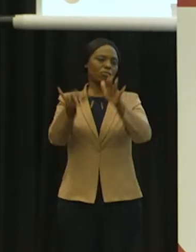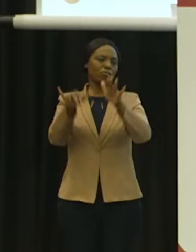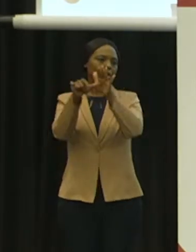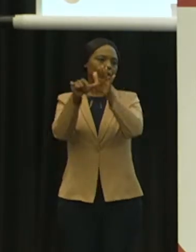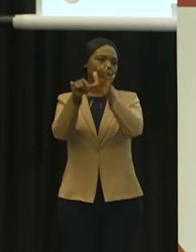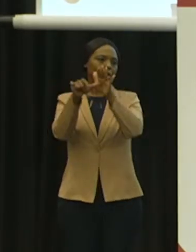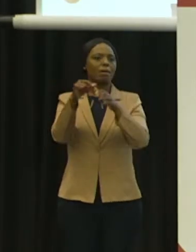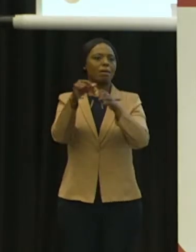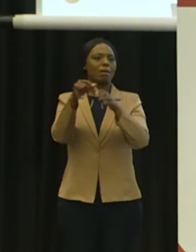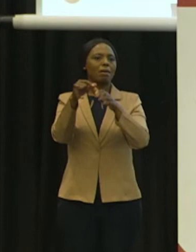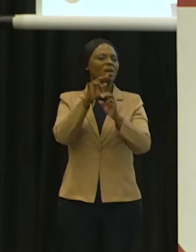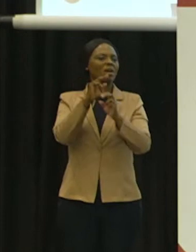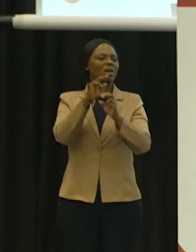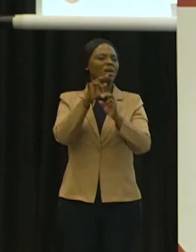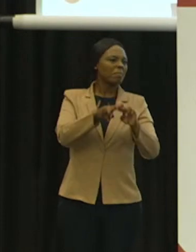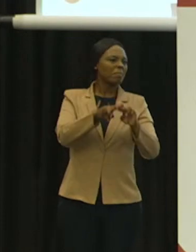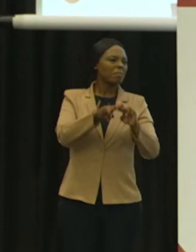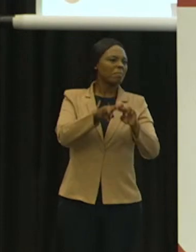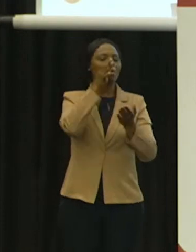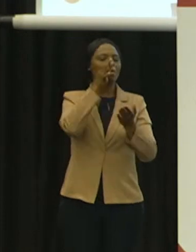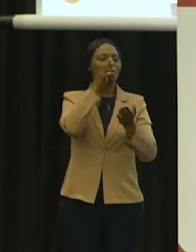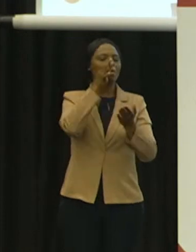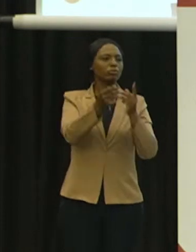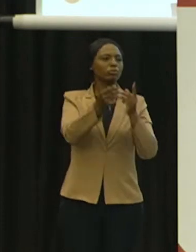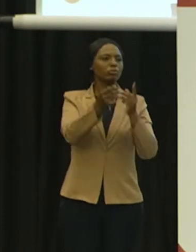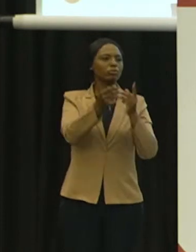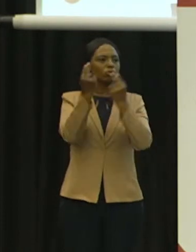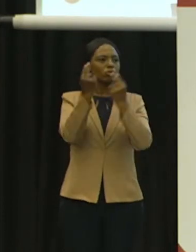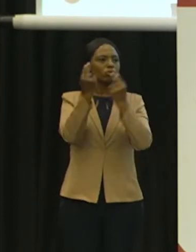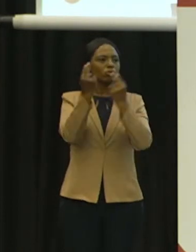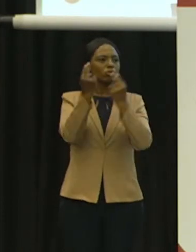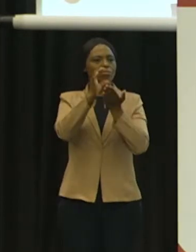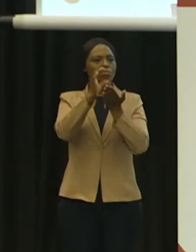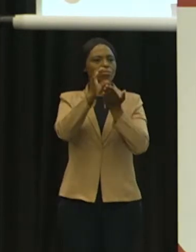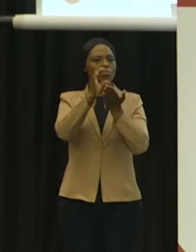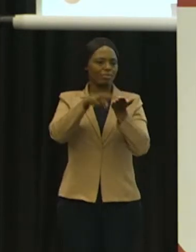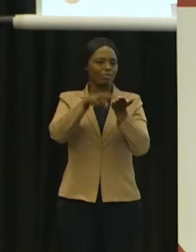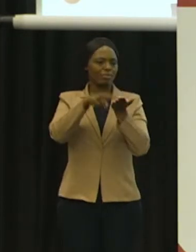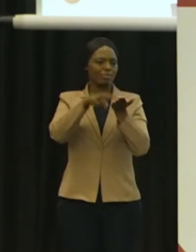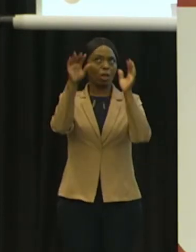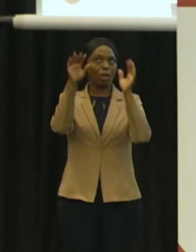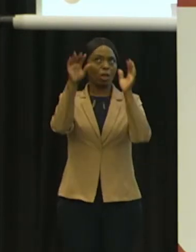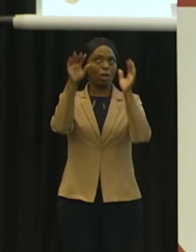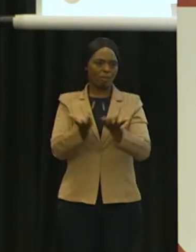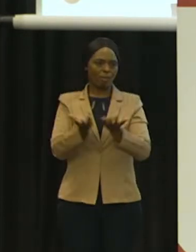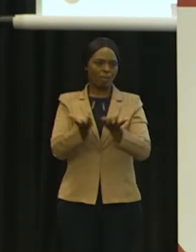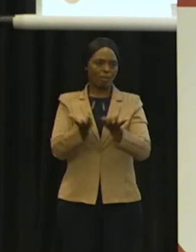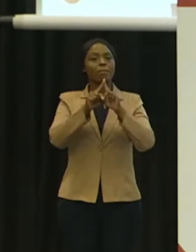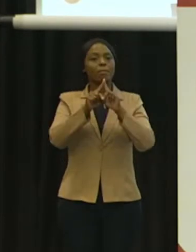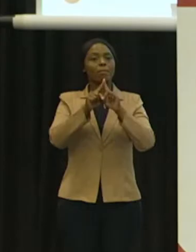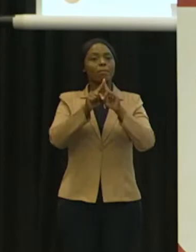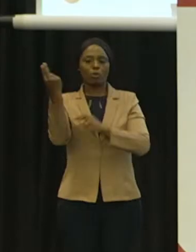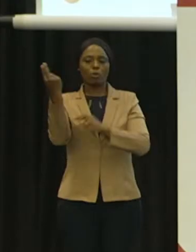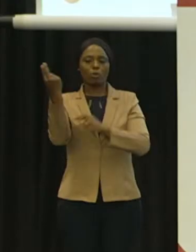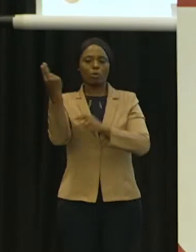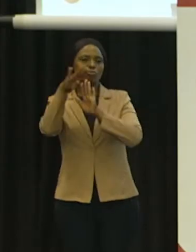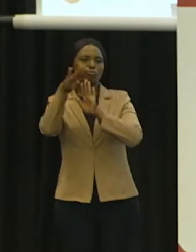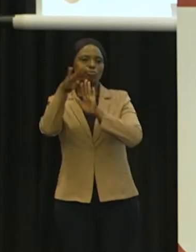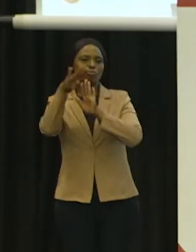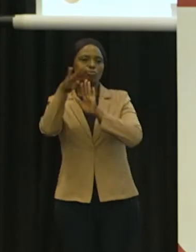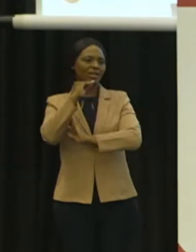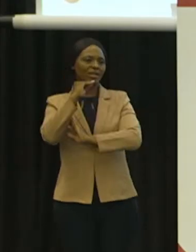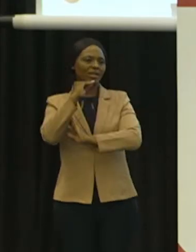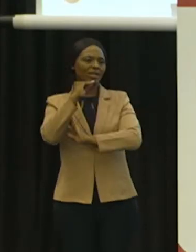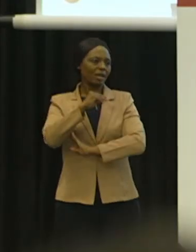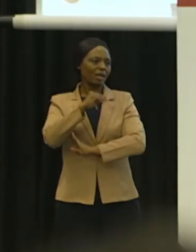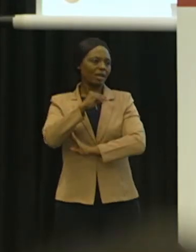is proposed in the new grant cycle for Global Fund, but also from our program experience from PEPFAR